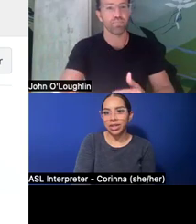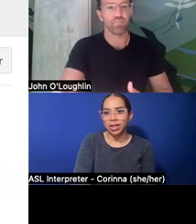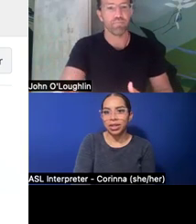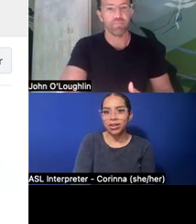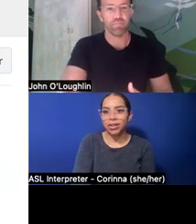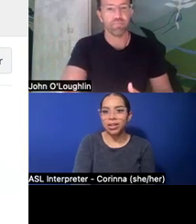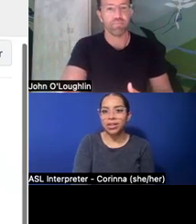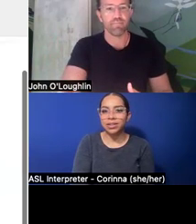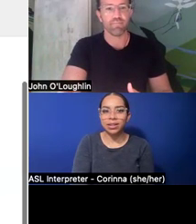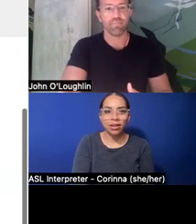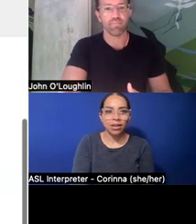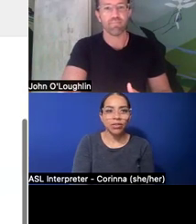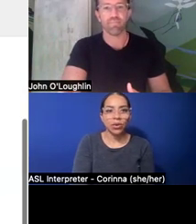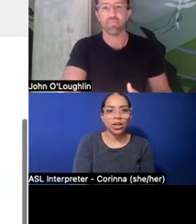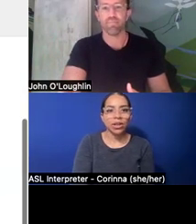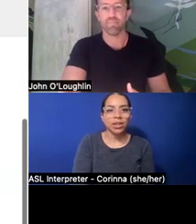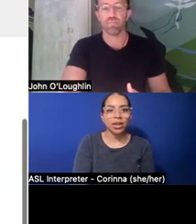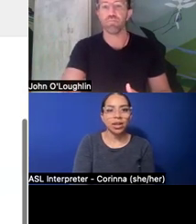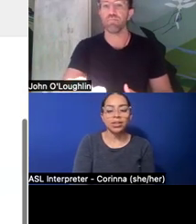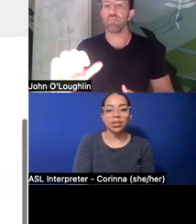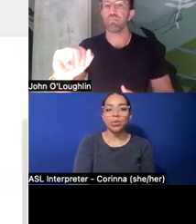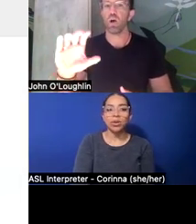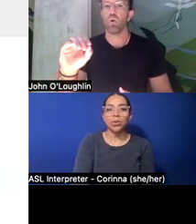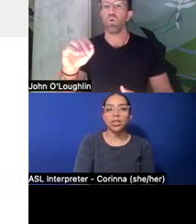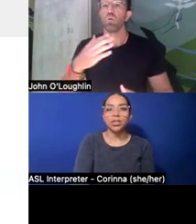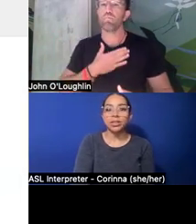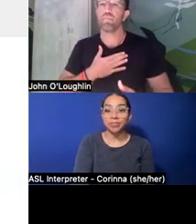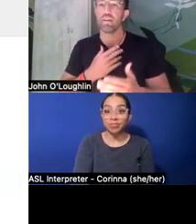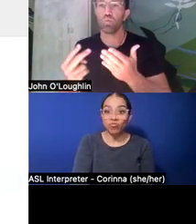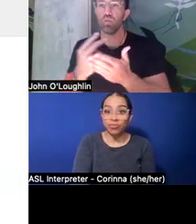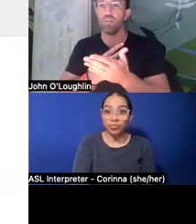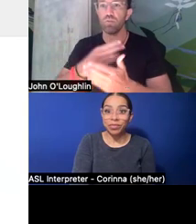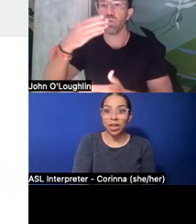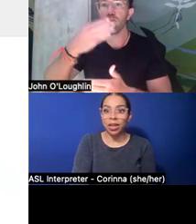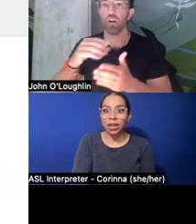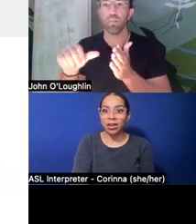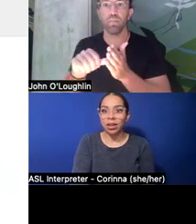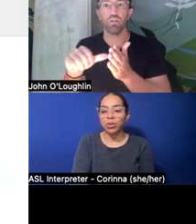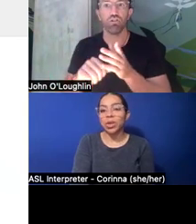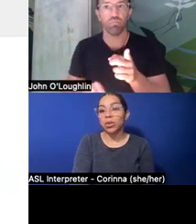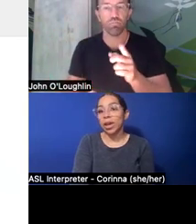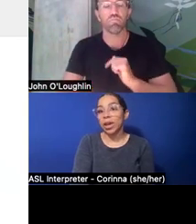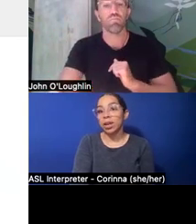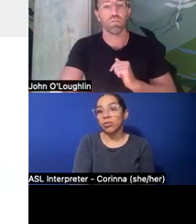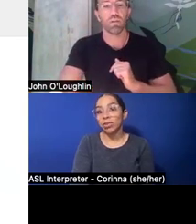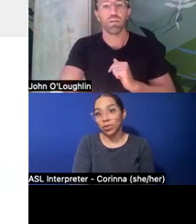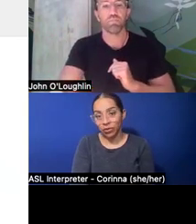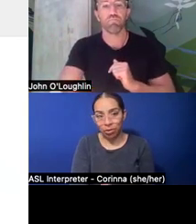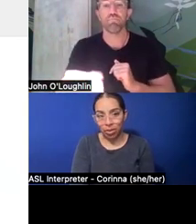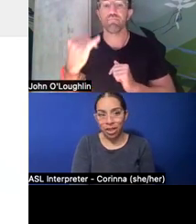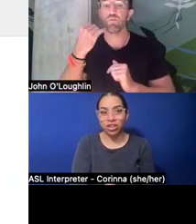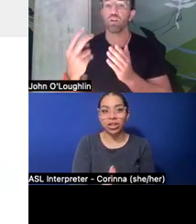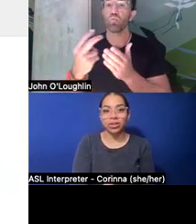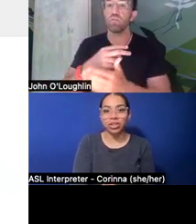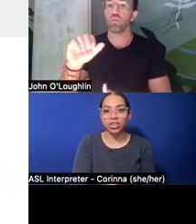So here is for the ASL 1 course, and you can go ahead and review the